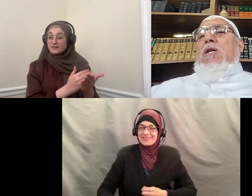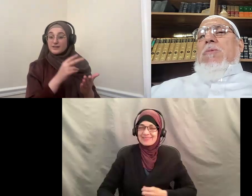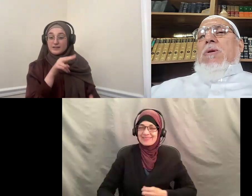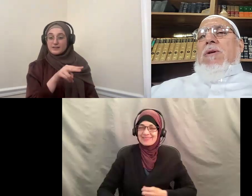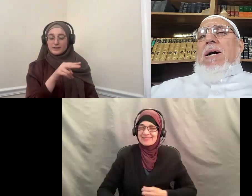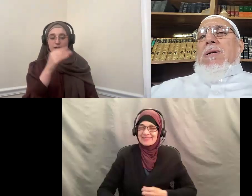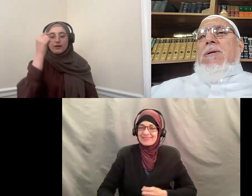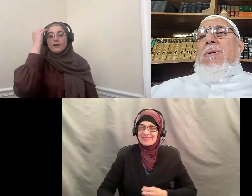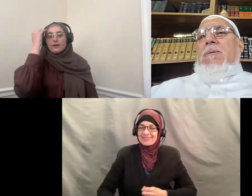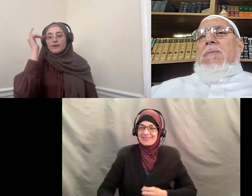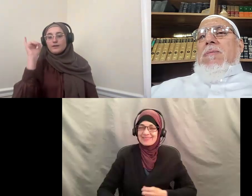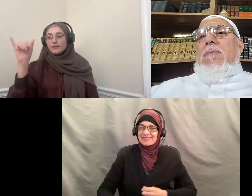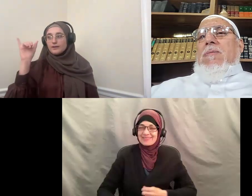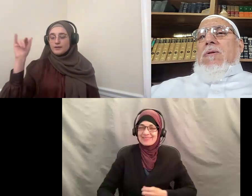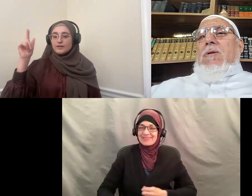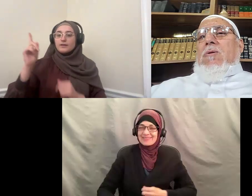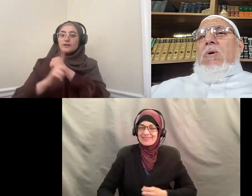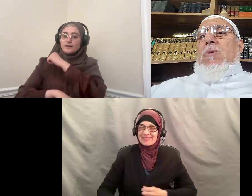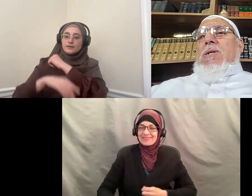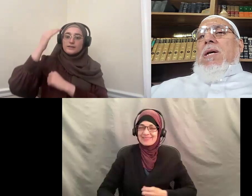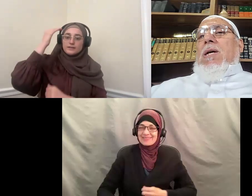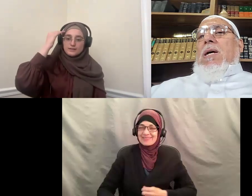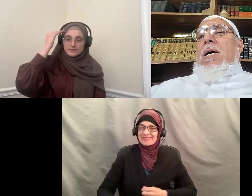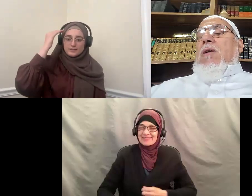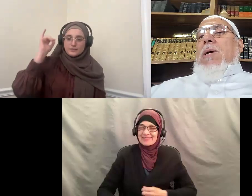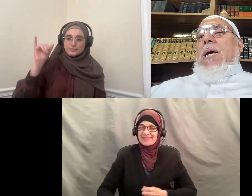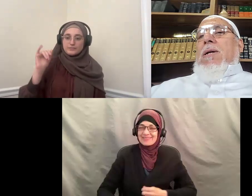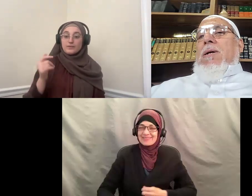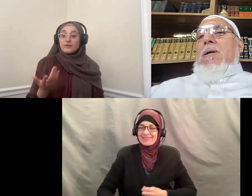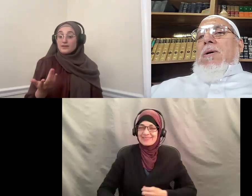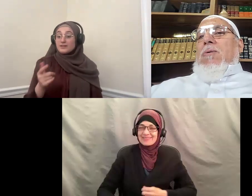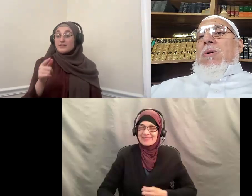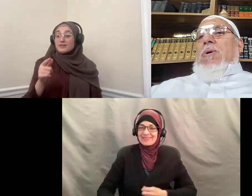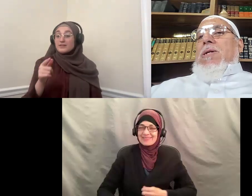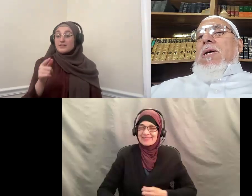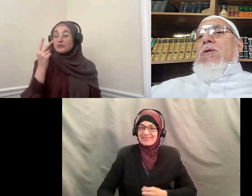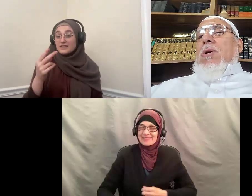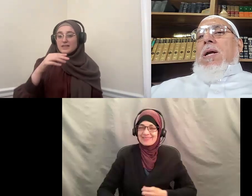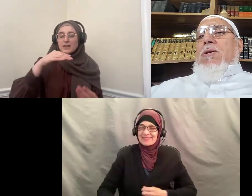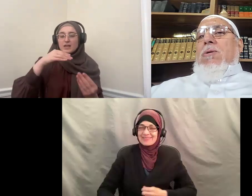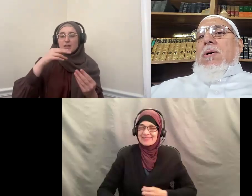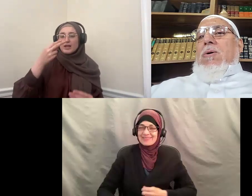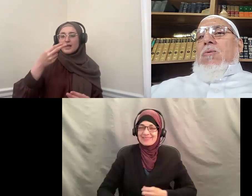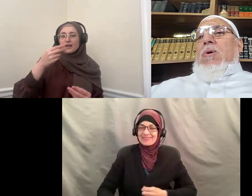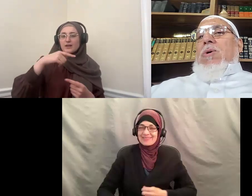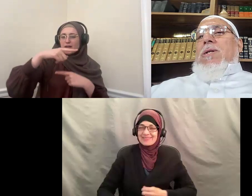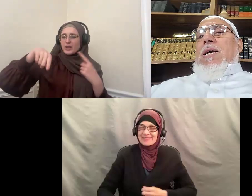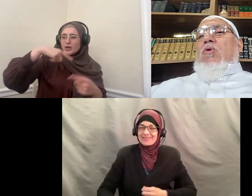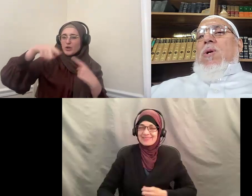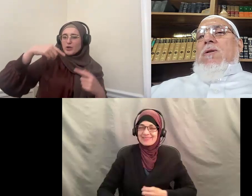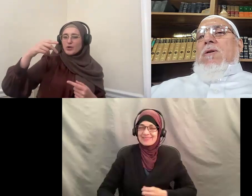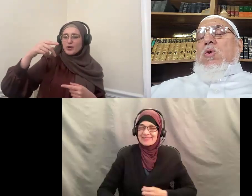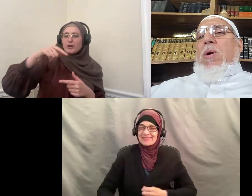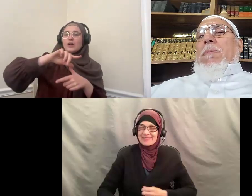the punishment of God. When we see a hurricane, when we see a tornado, when we